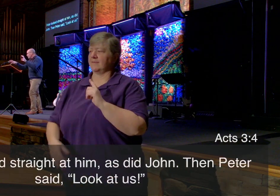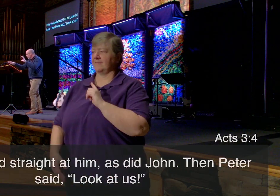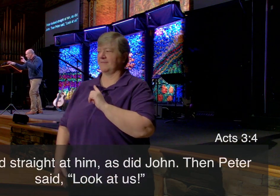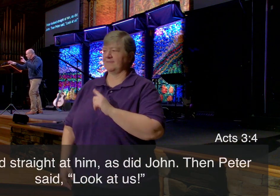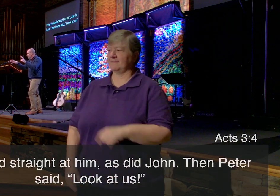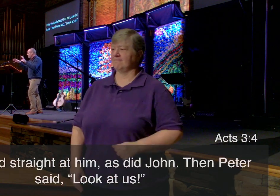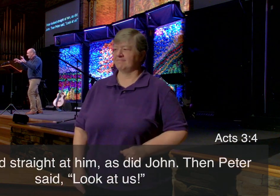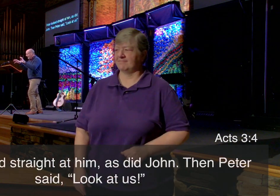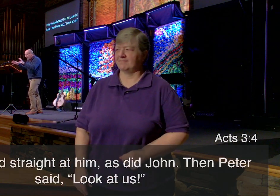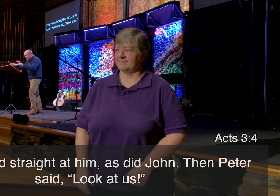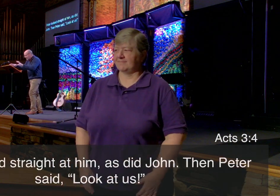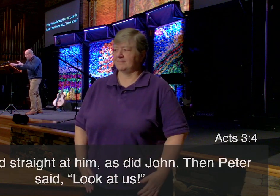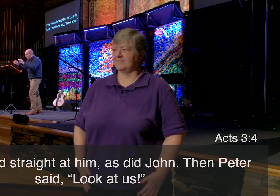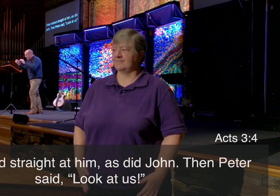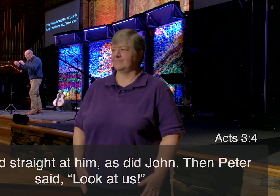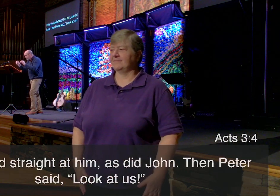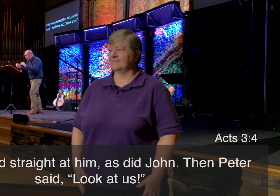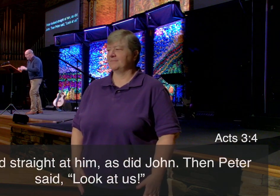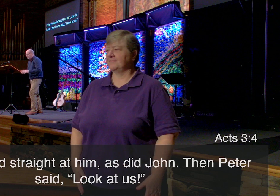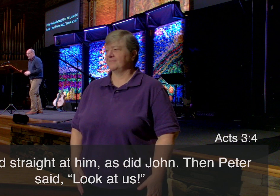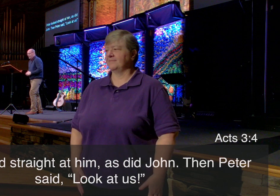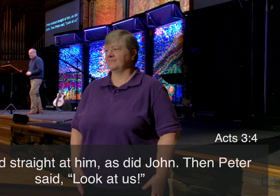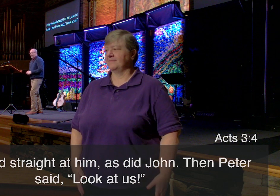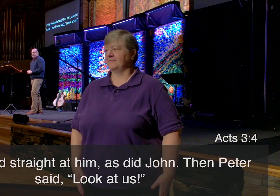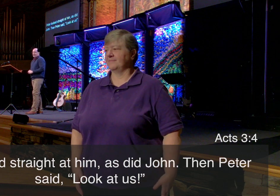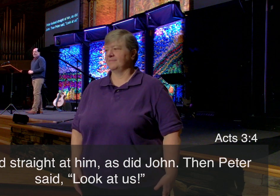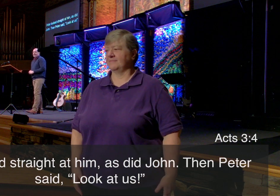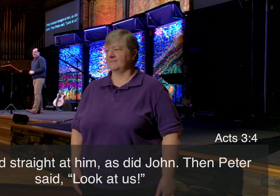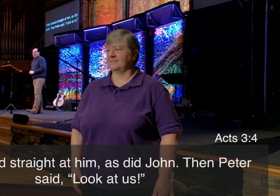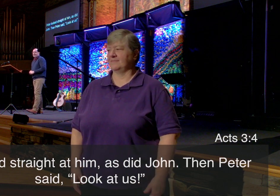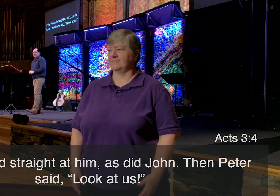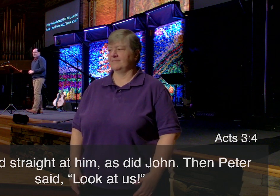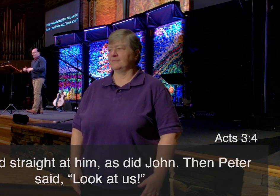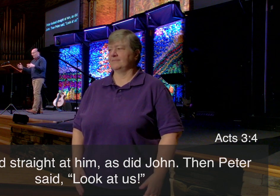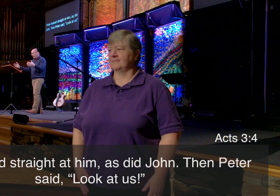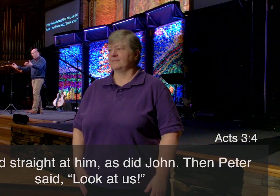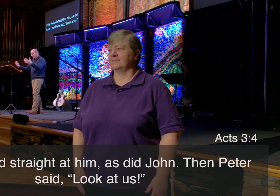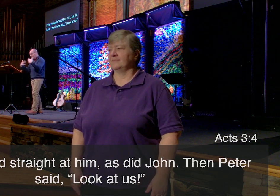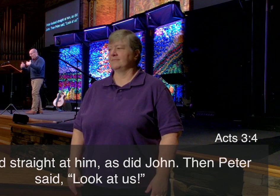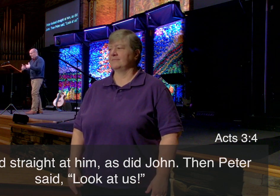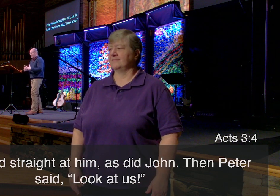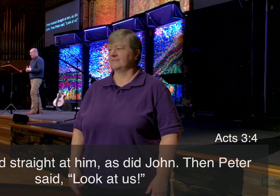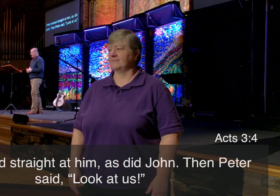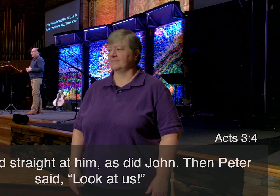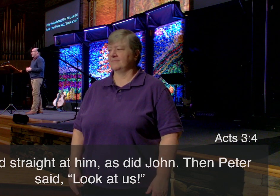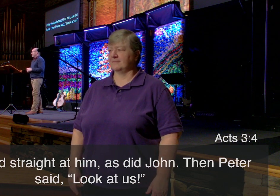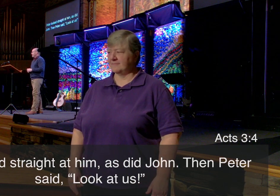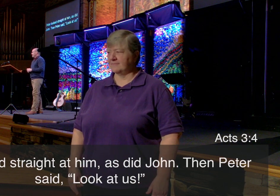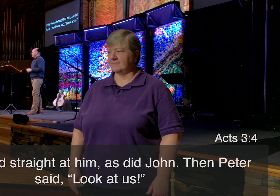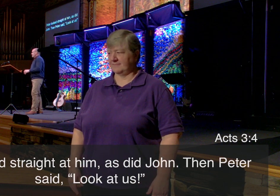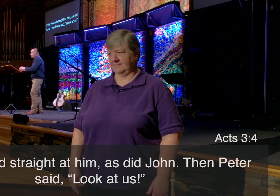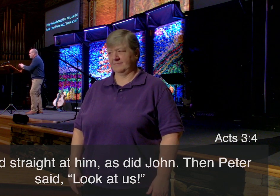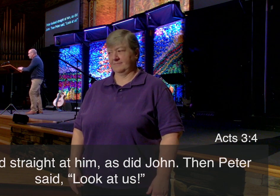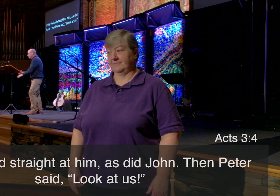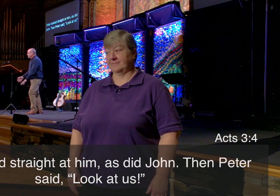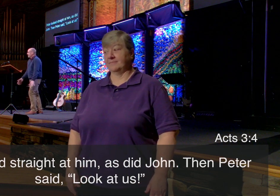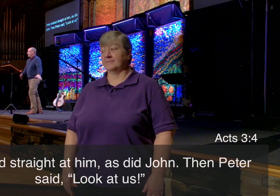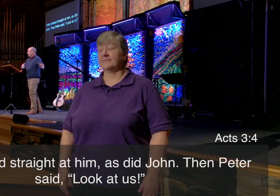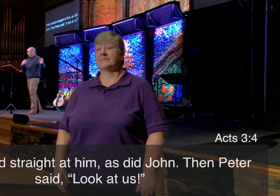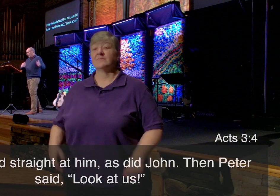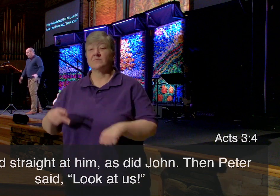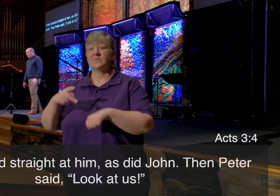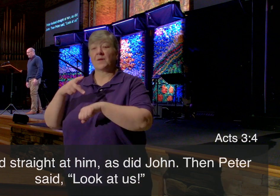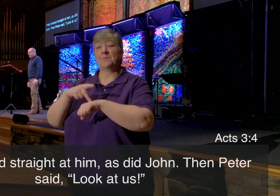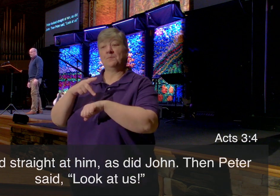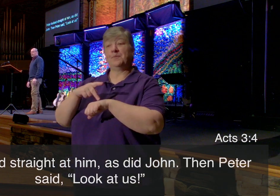Peter looked straight at him, as did John. And Peter said, "Look at us."